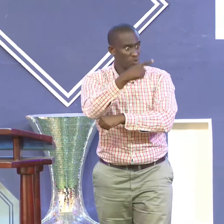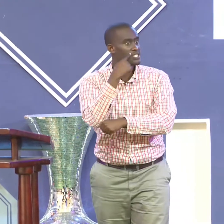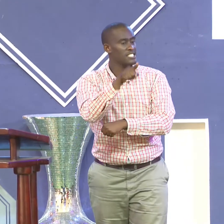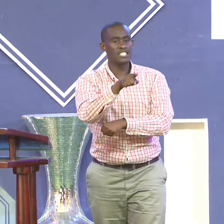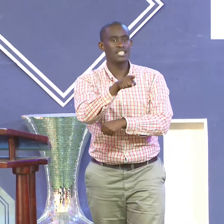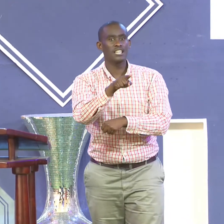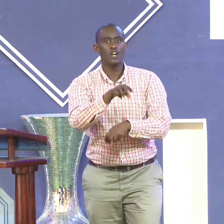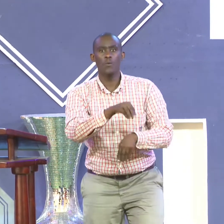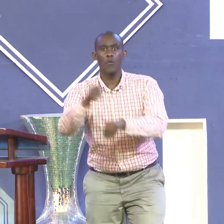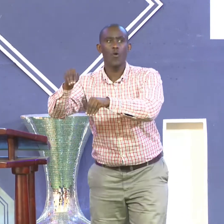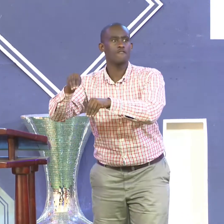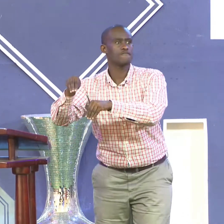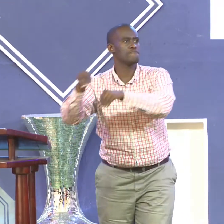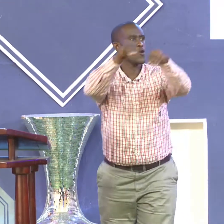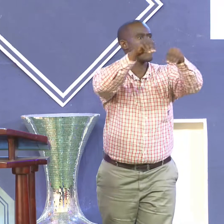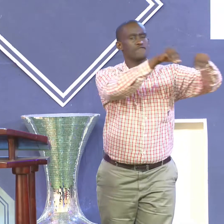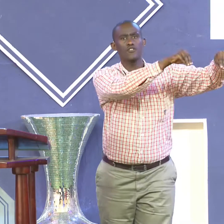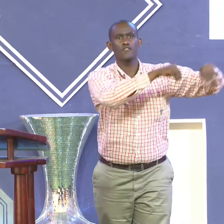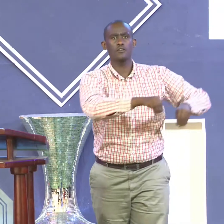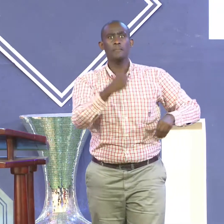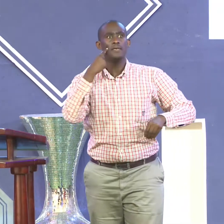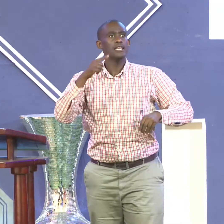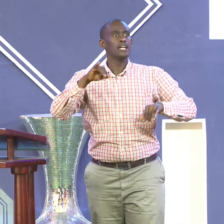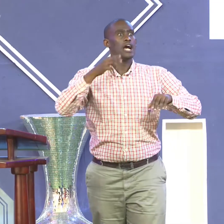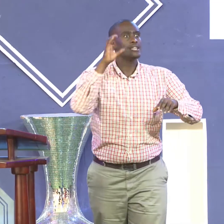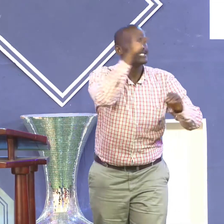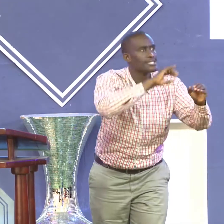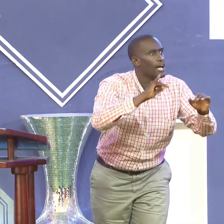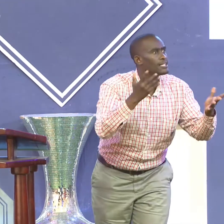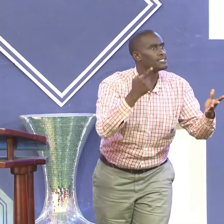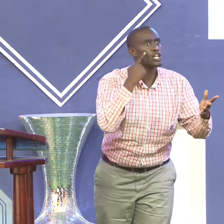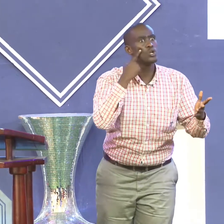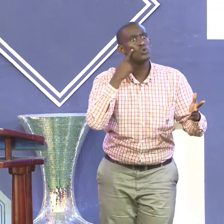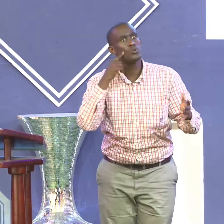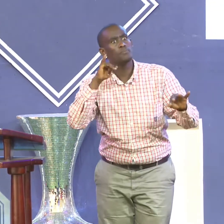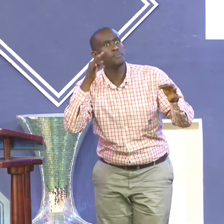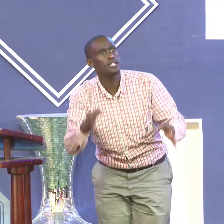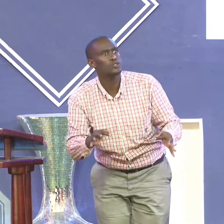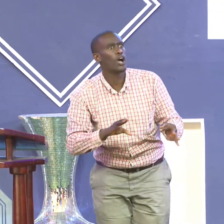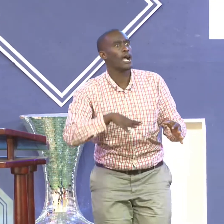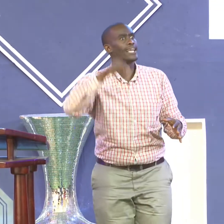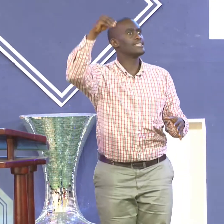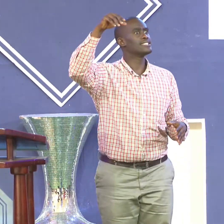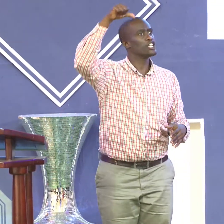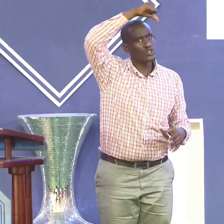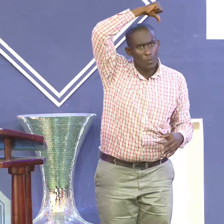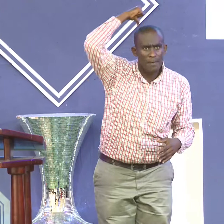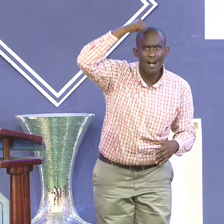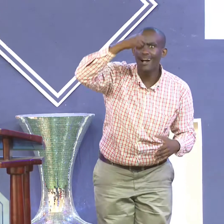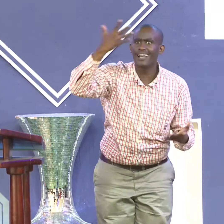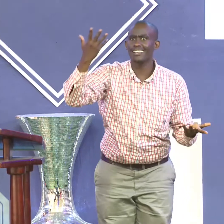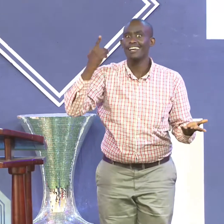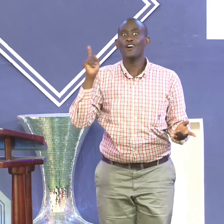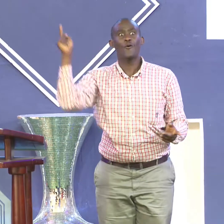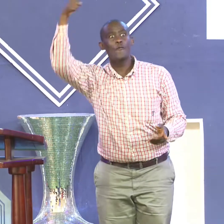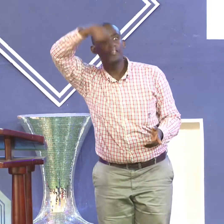will find you moving nation after nation. I'm looking for material wealth. I've gone to Dubai. I've gone to